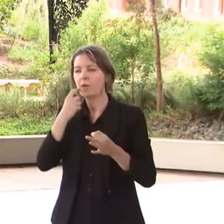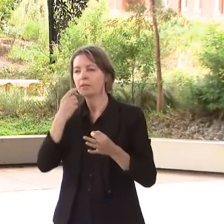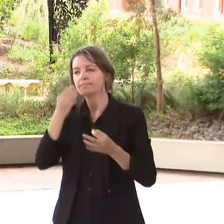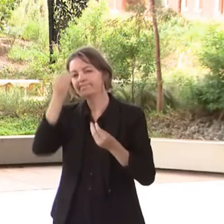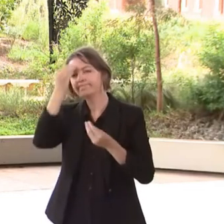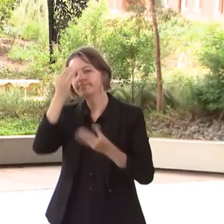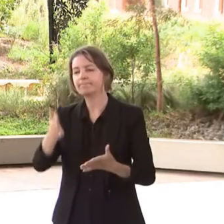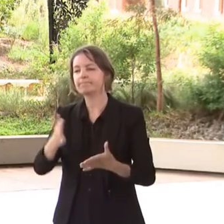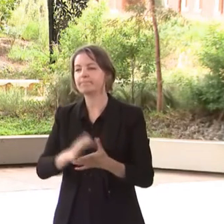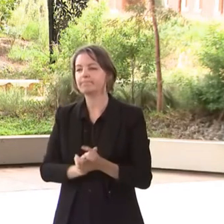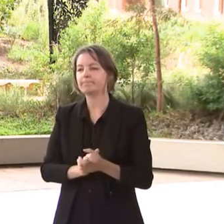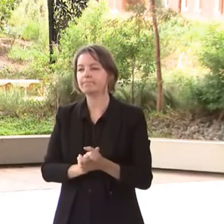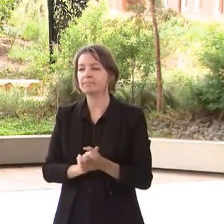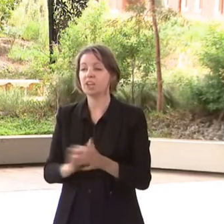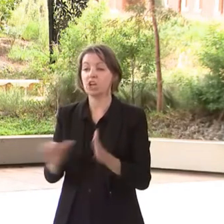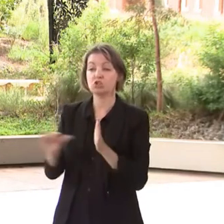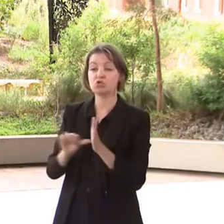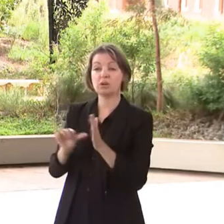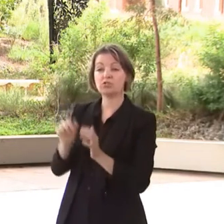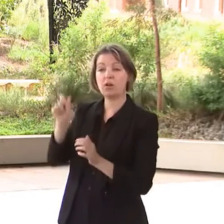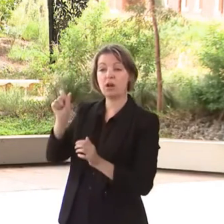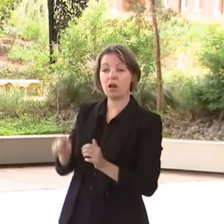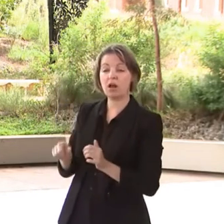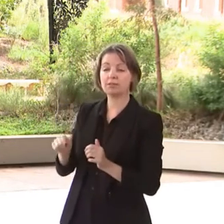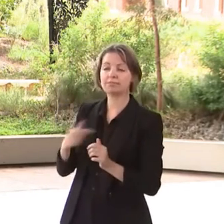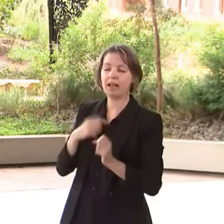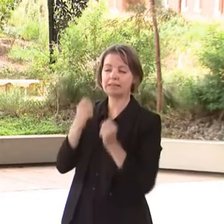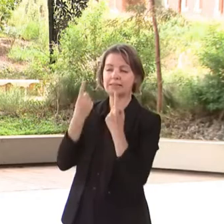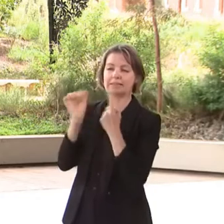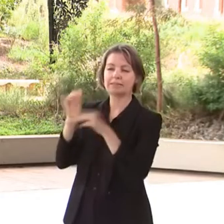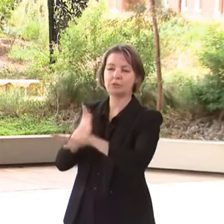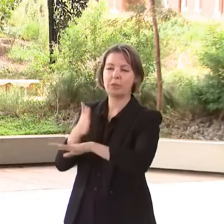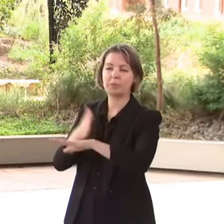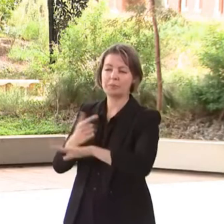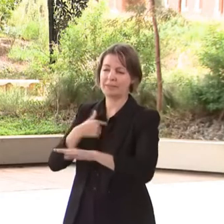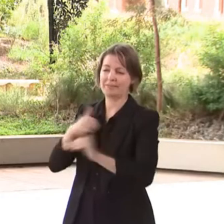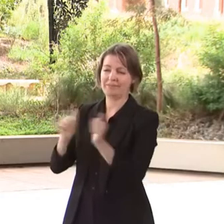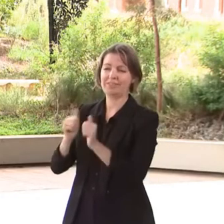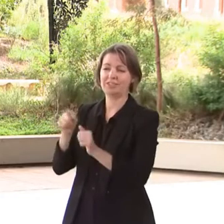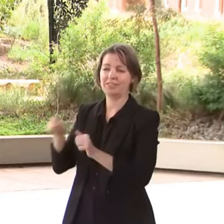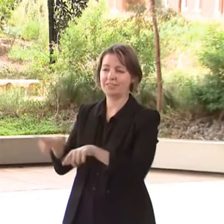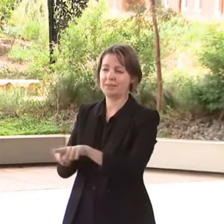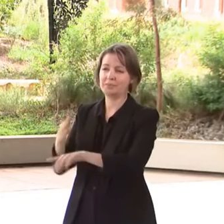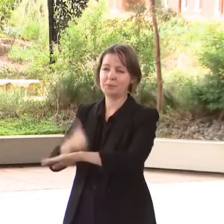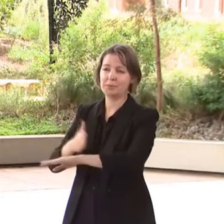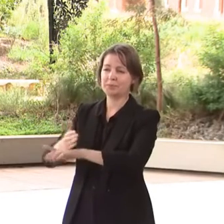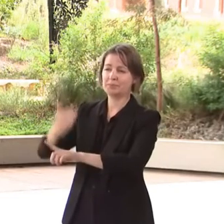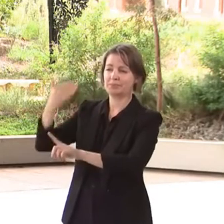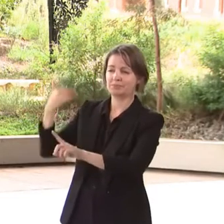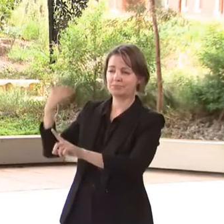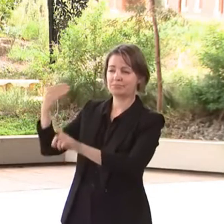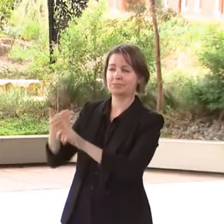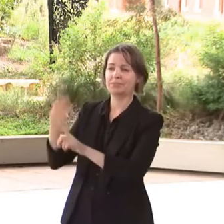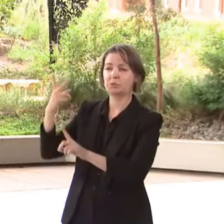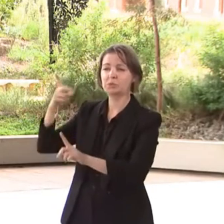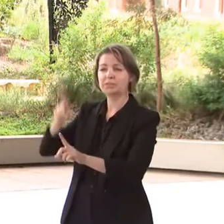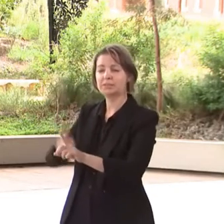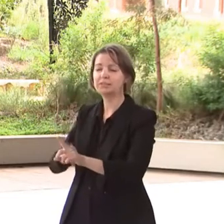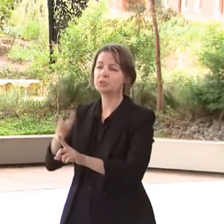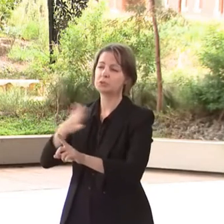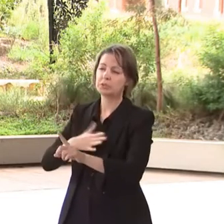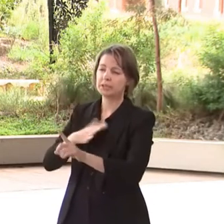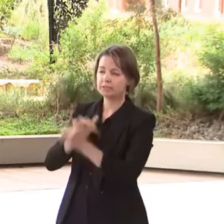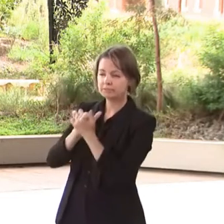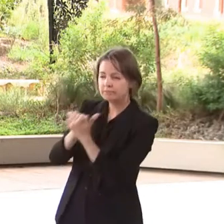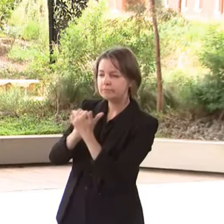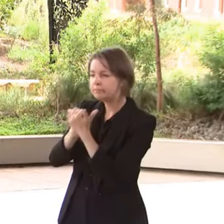know exactly what the Treasurer is going through because I went through it for the last 2 years. You consult, you work with the industry groups, you